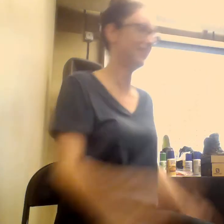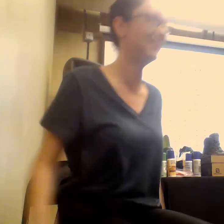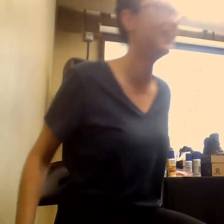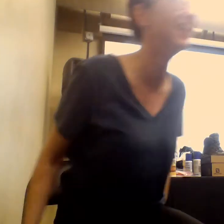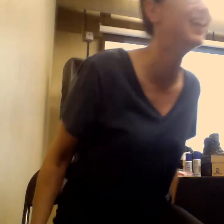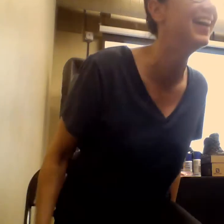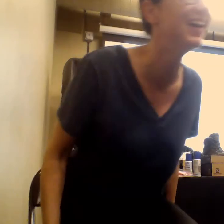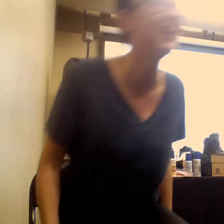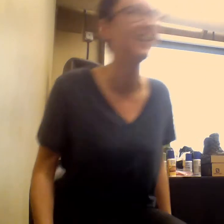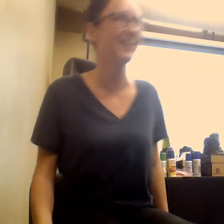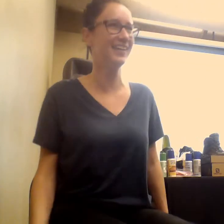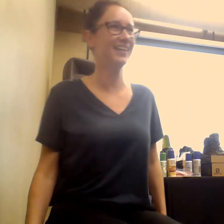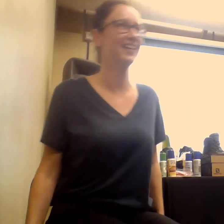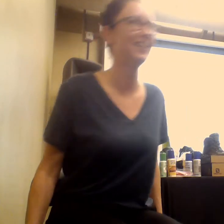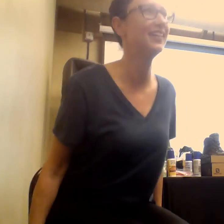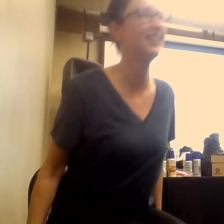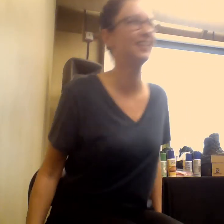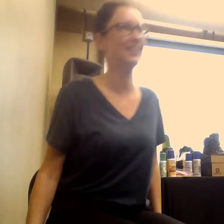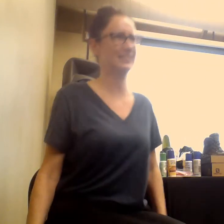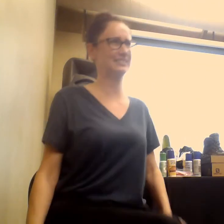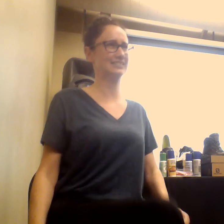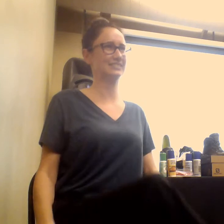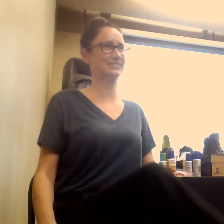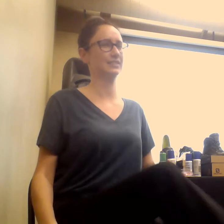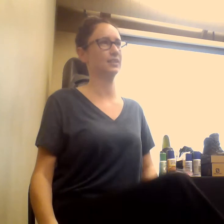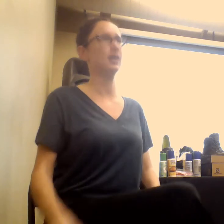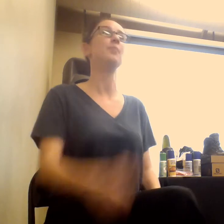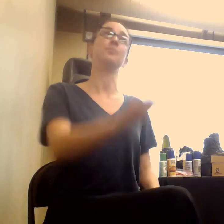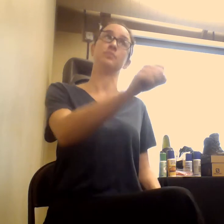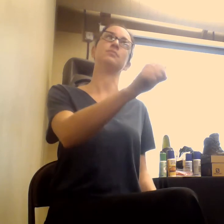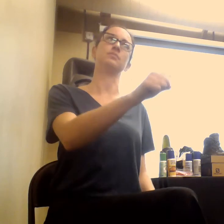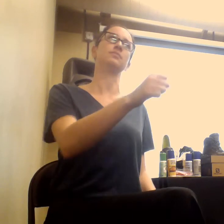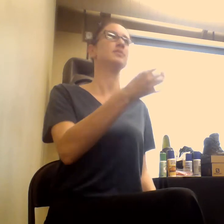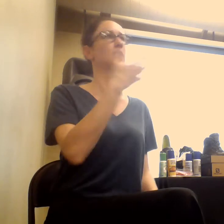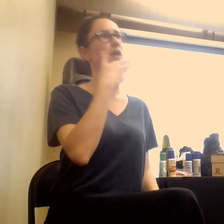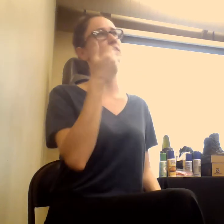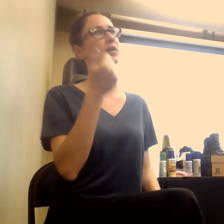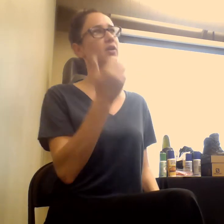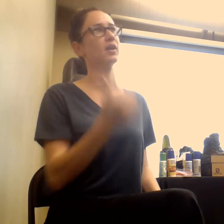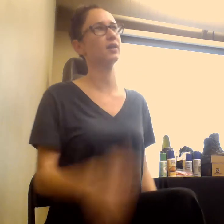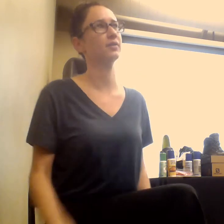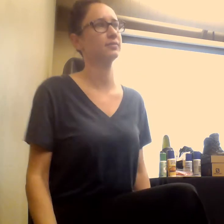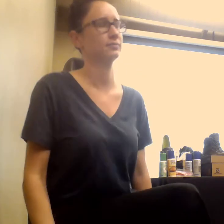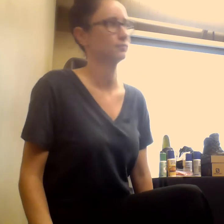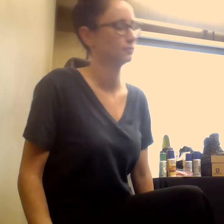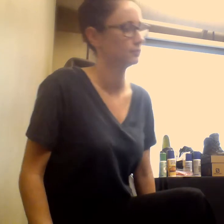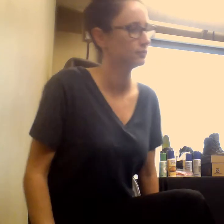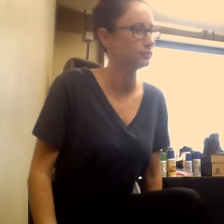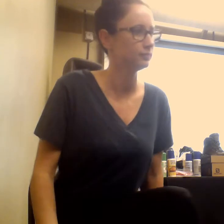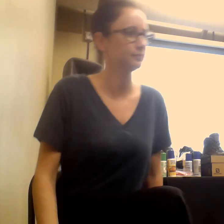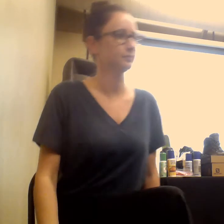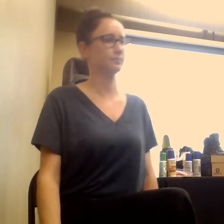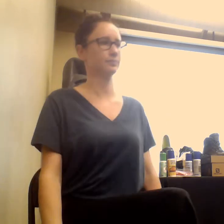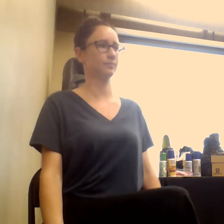Okay, that only looks like a regular knot. You need to go around 3 times. So 1, 2, One more.